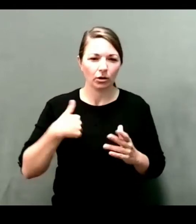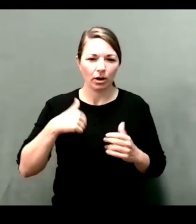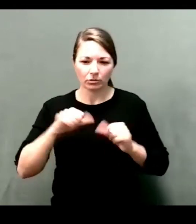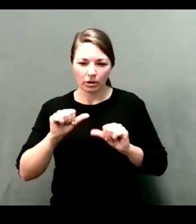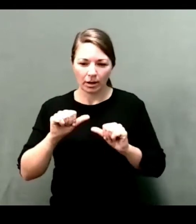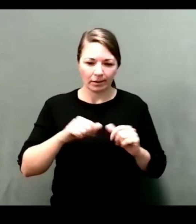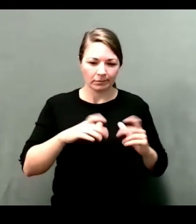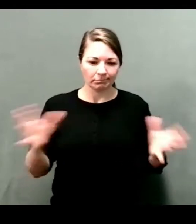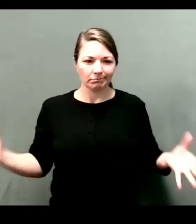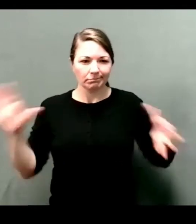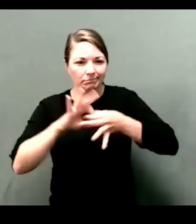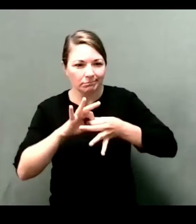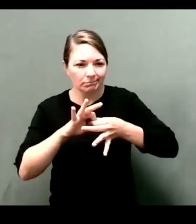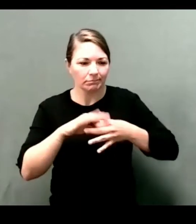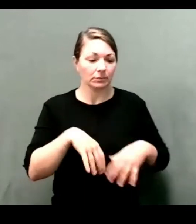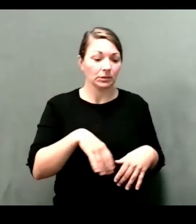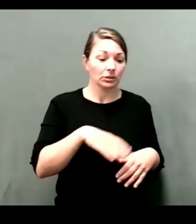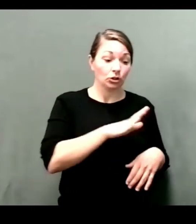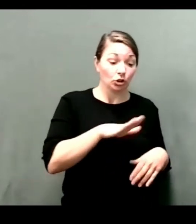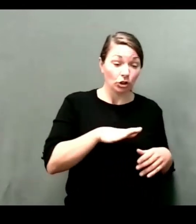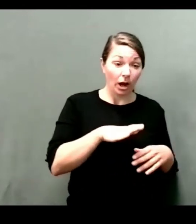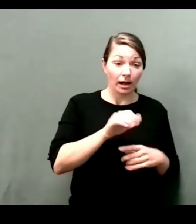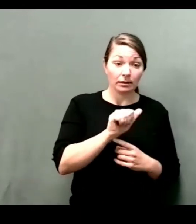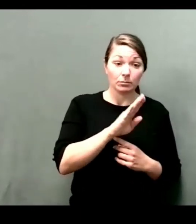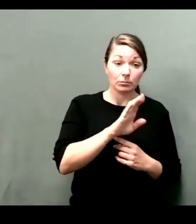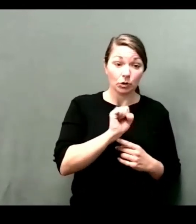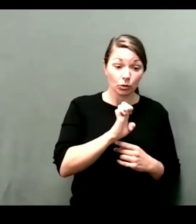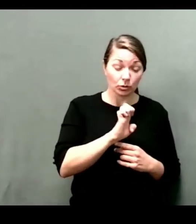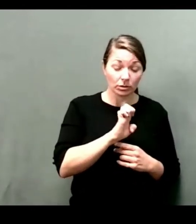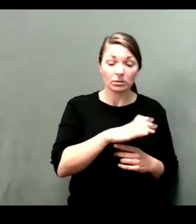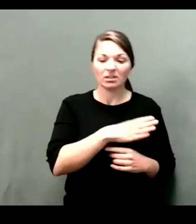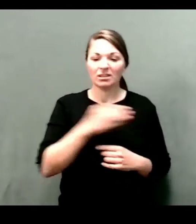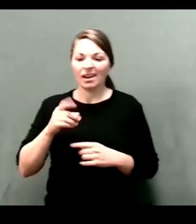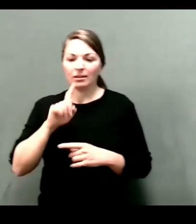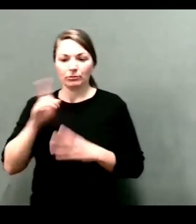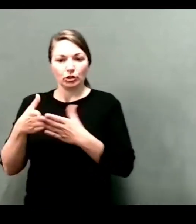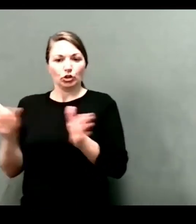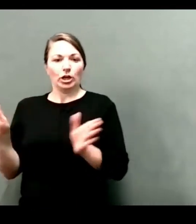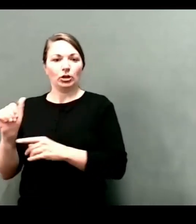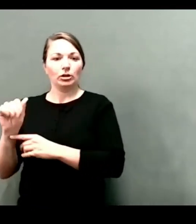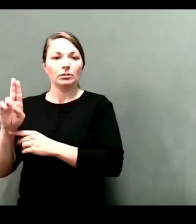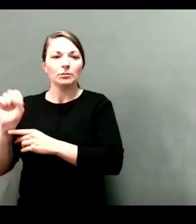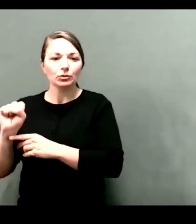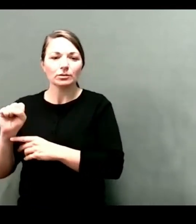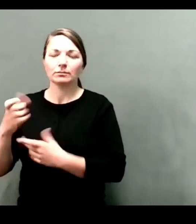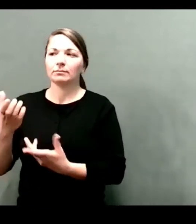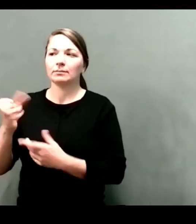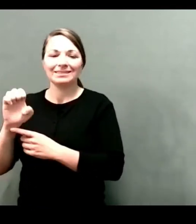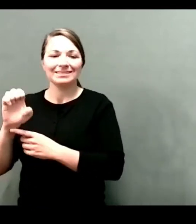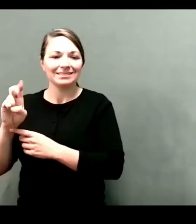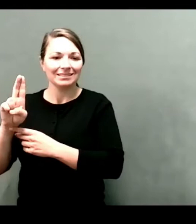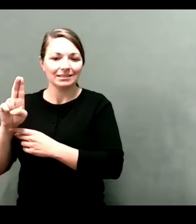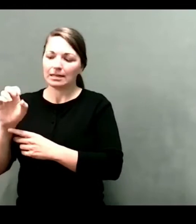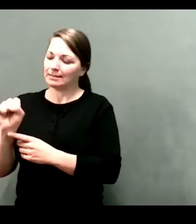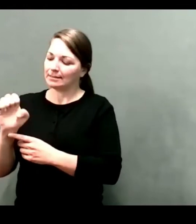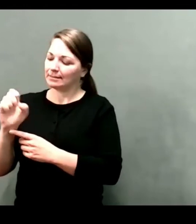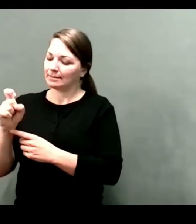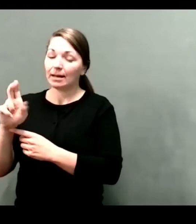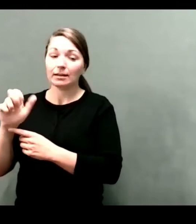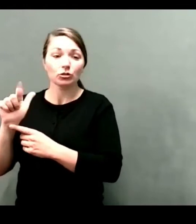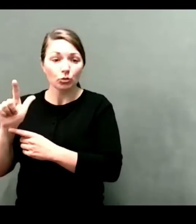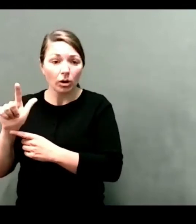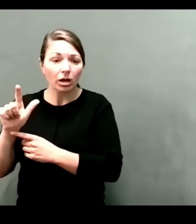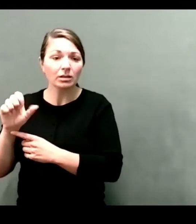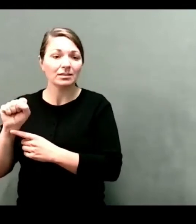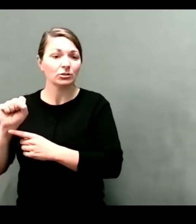prevention efforts and broader violence and abuse prevention efforts in the state, including things like sexual and domestic violence. Prior to coming to this role, however, I